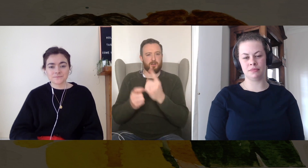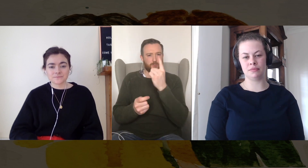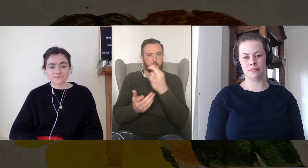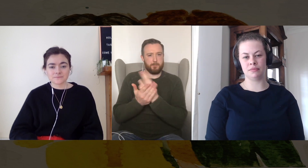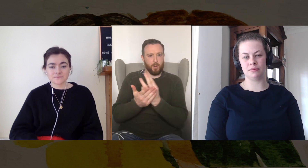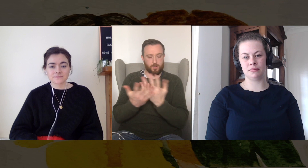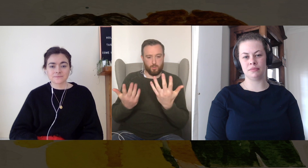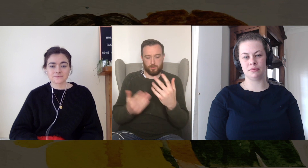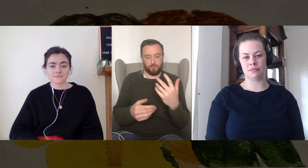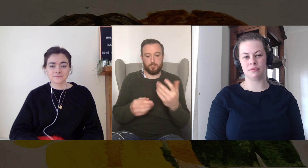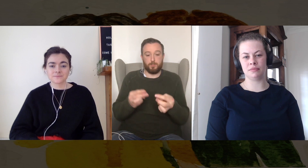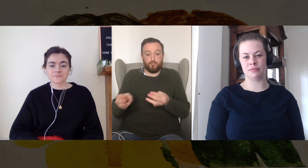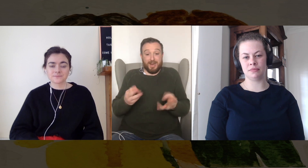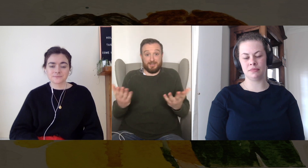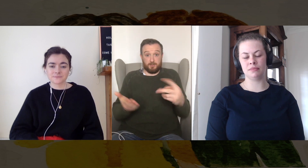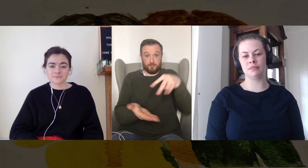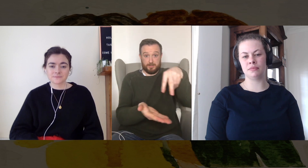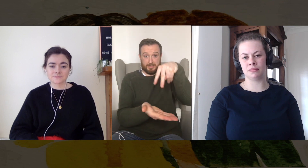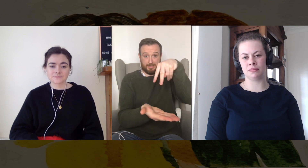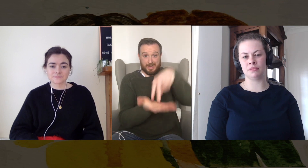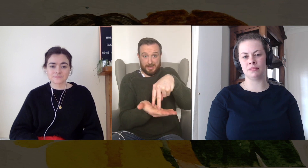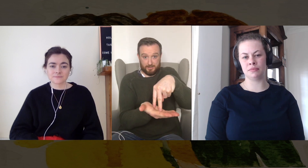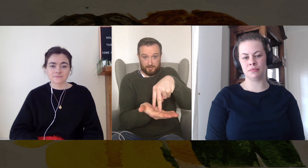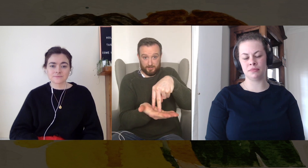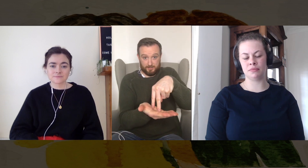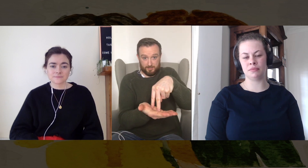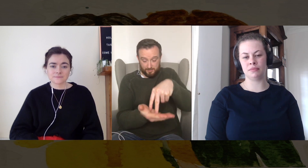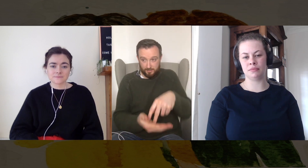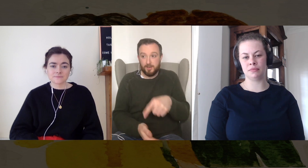he done some martial arts